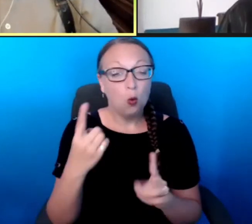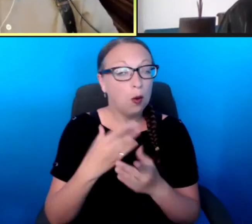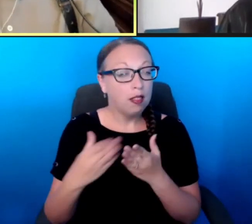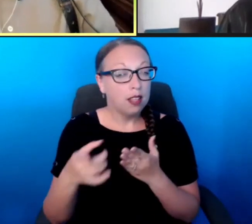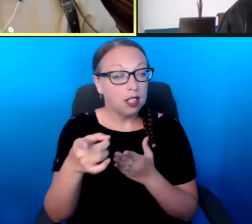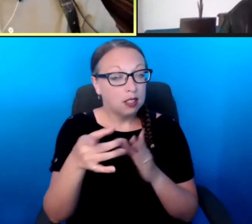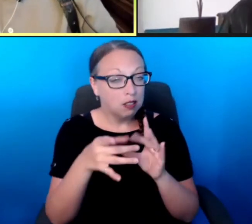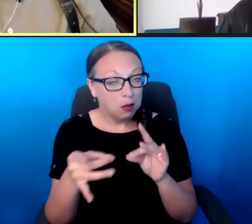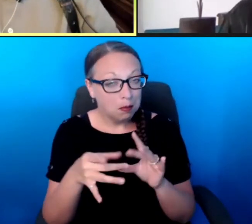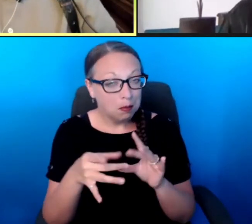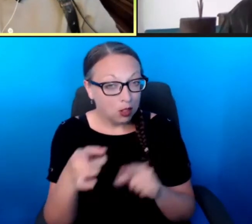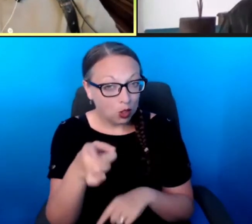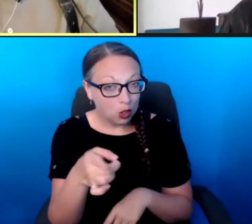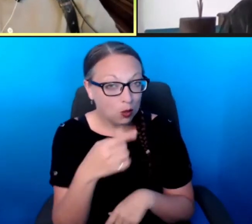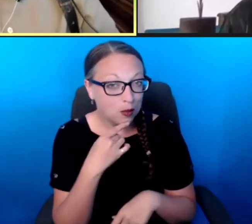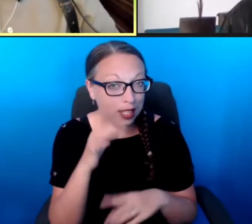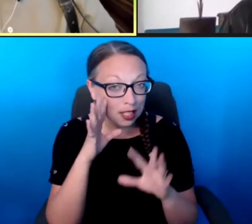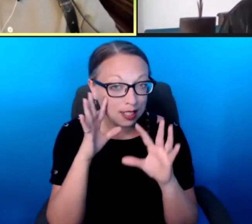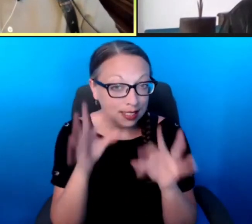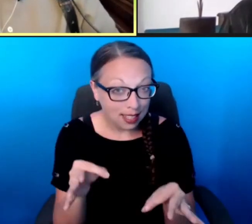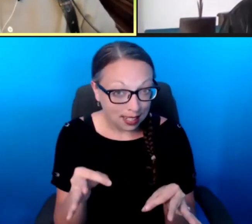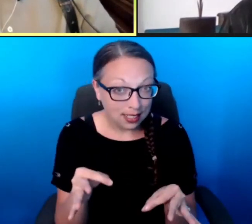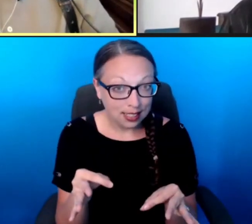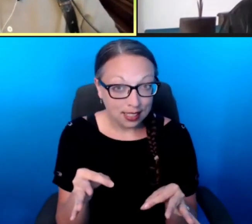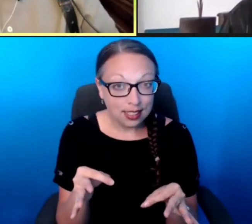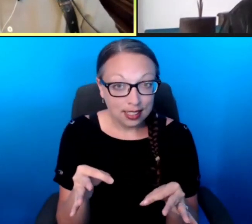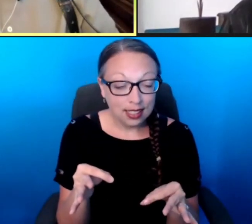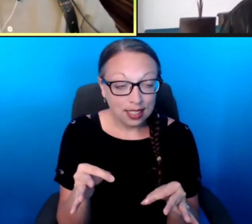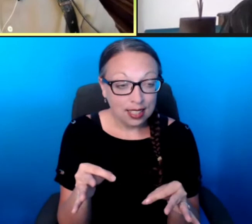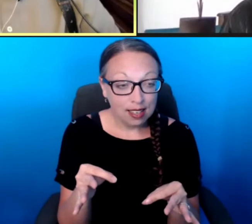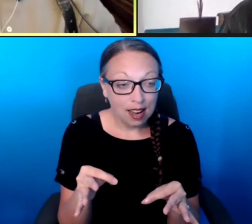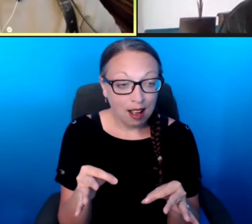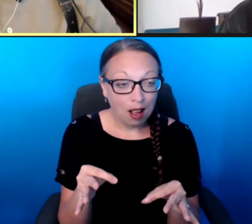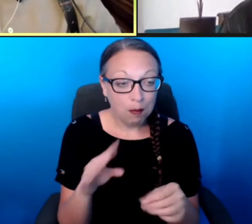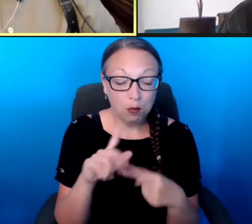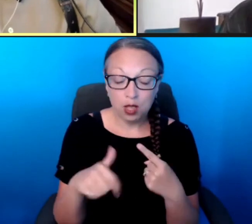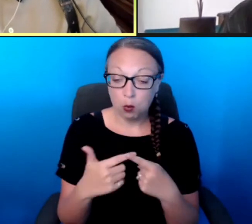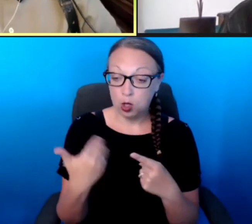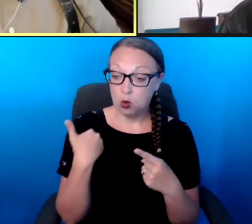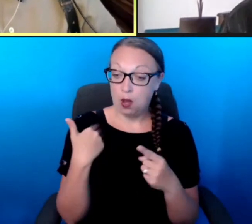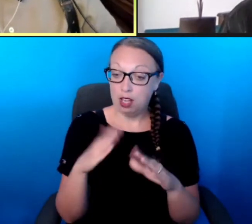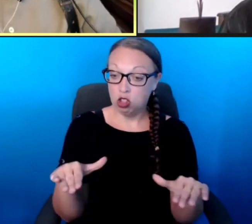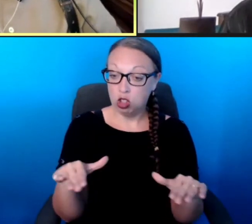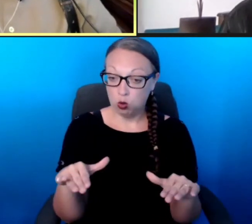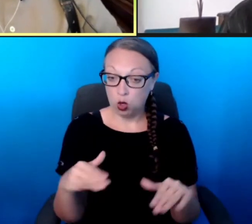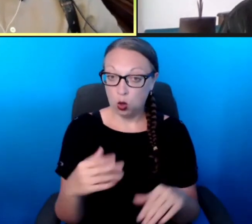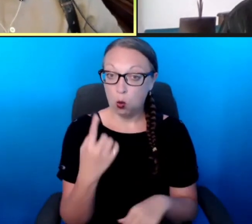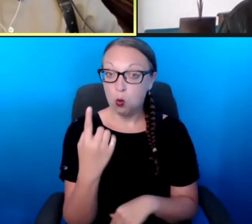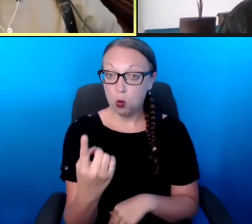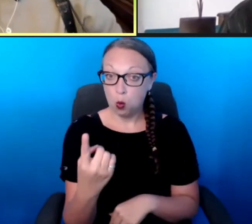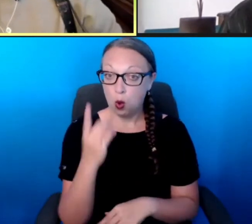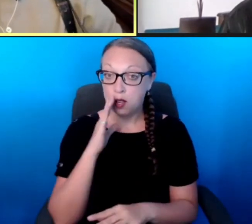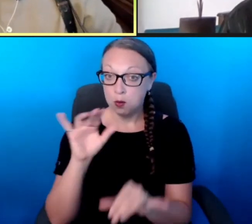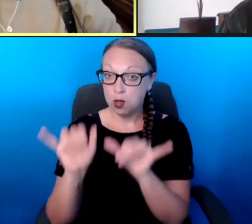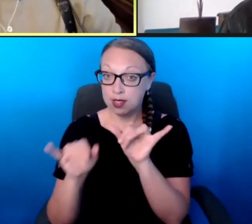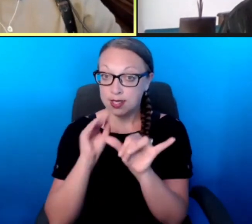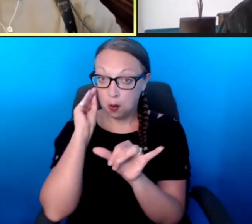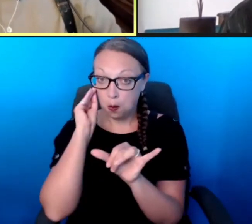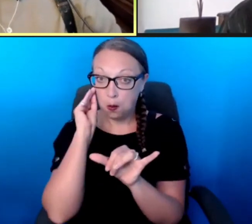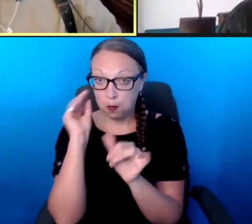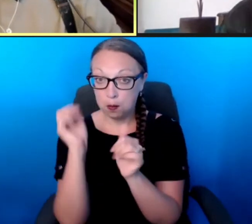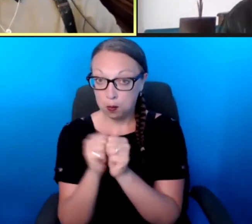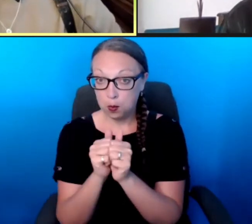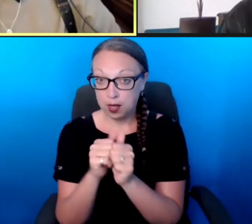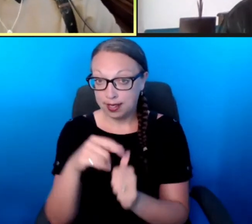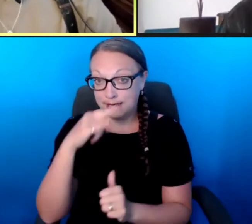is you decided that when you had children, one of you was going to stay home with the children. You didn't want them